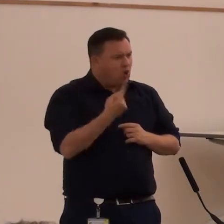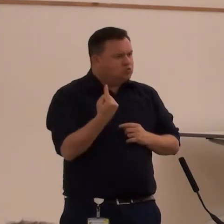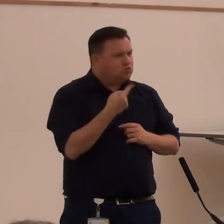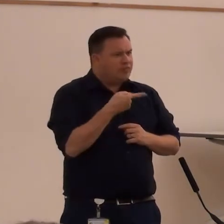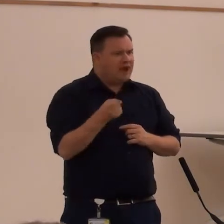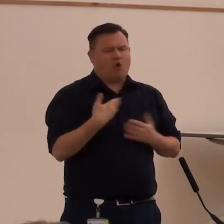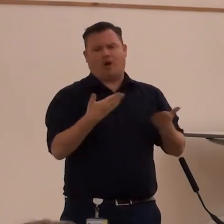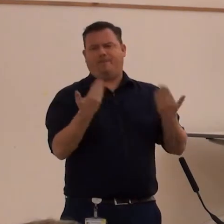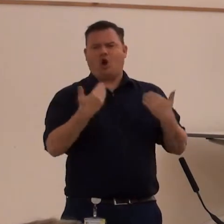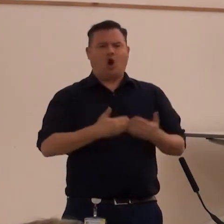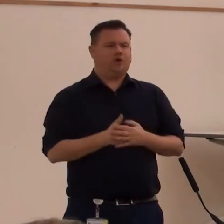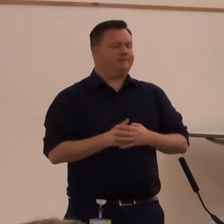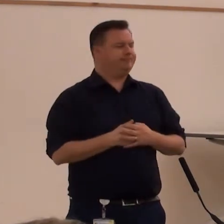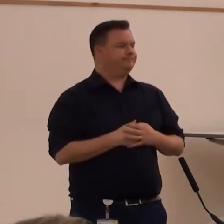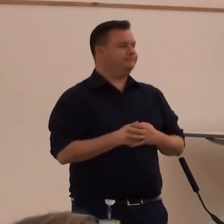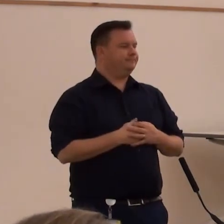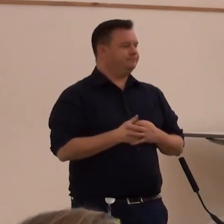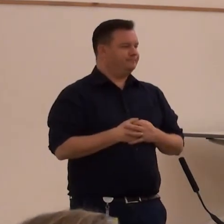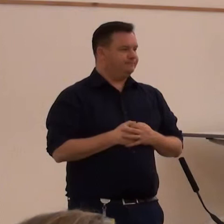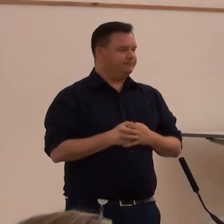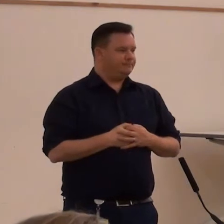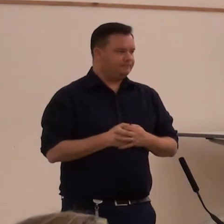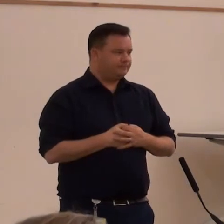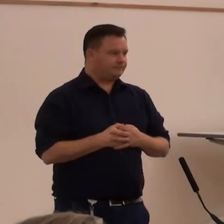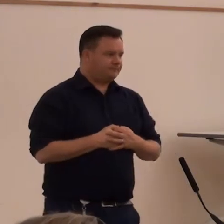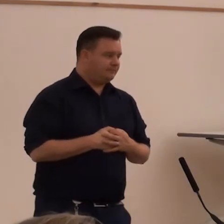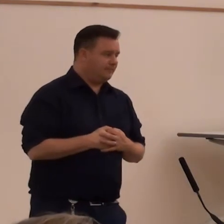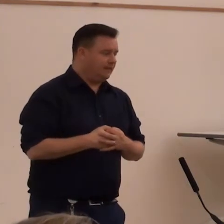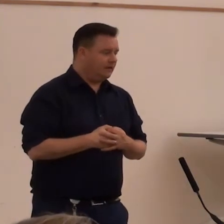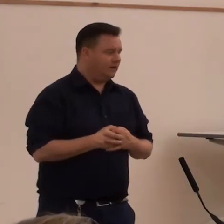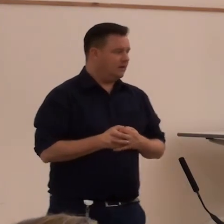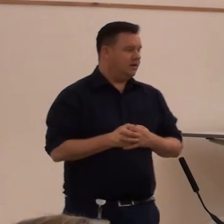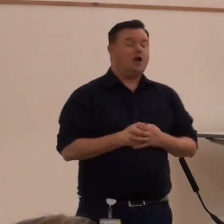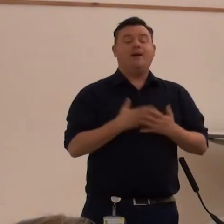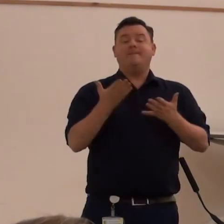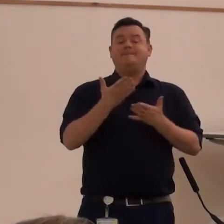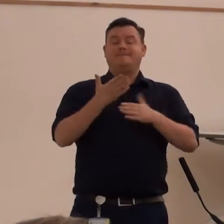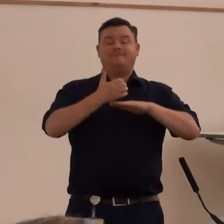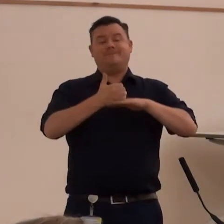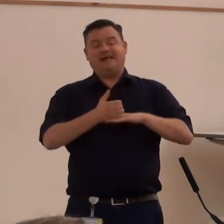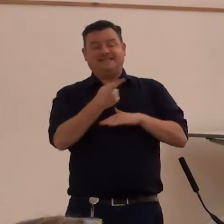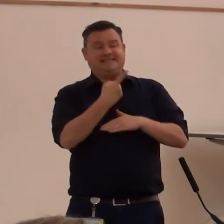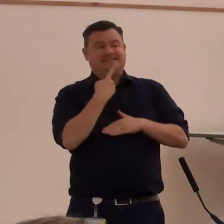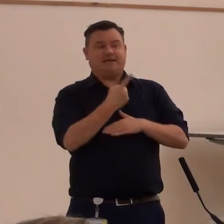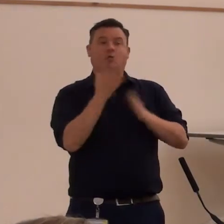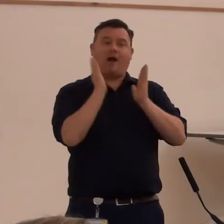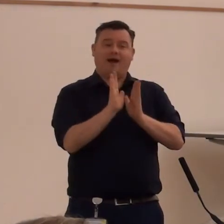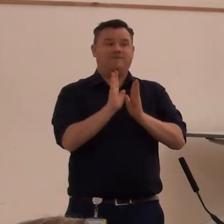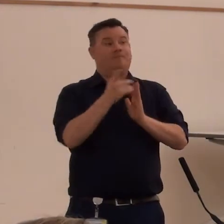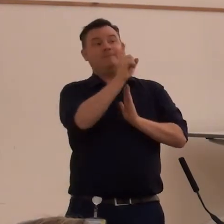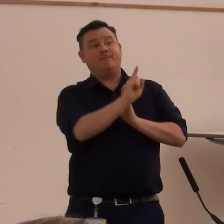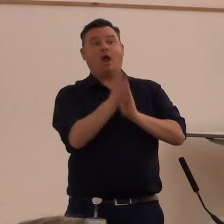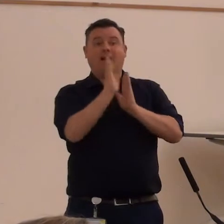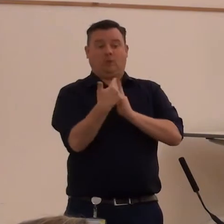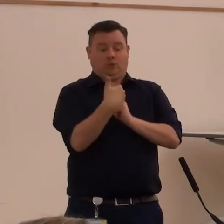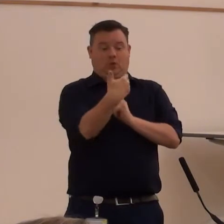Oh, come on, somebody must know it. Anyway, it's basically saying you've got to get noticed. And so we said, look, there's no point